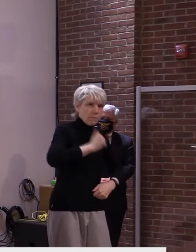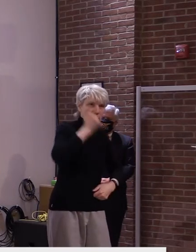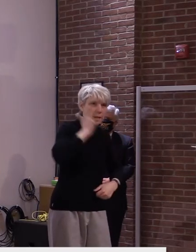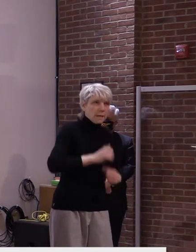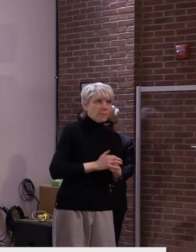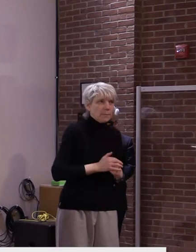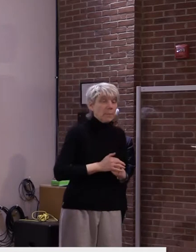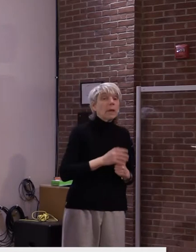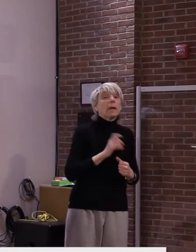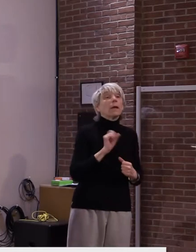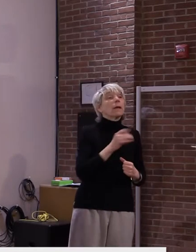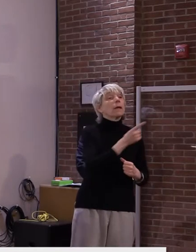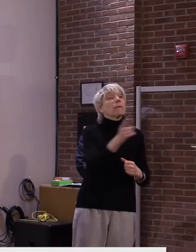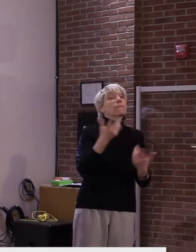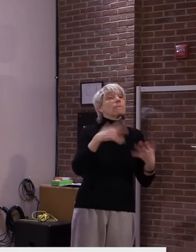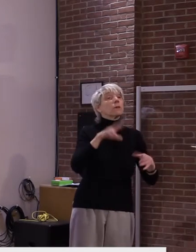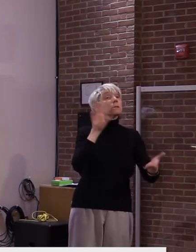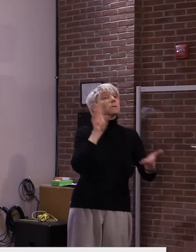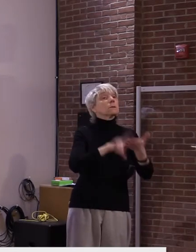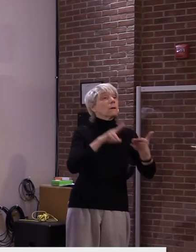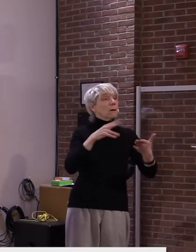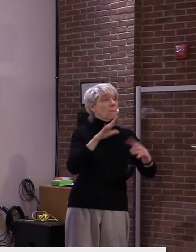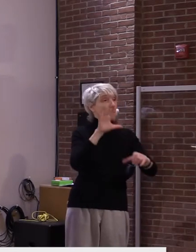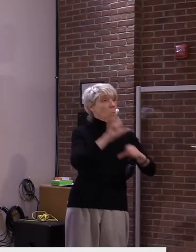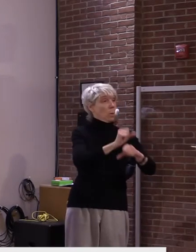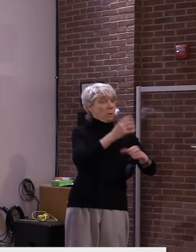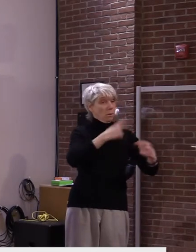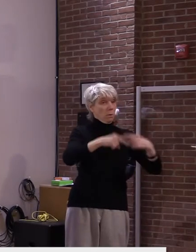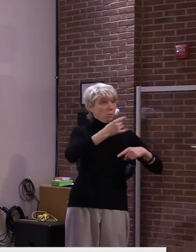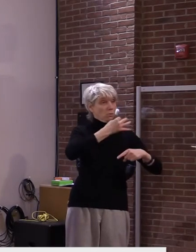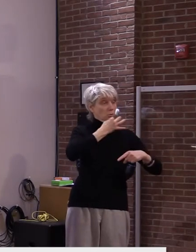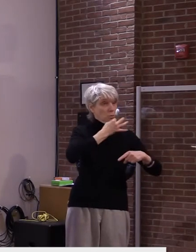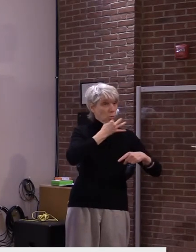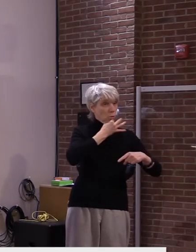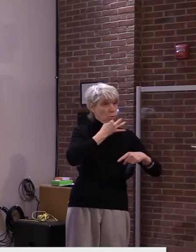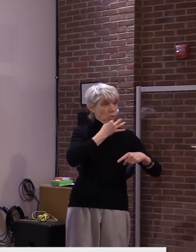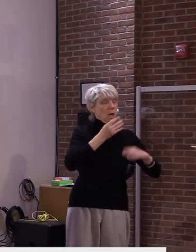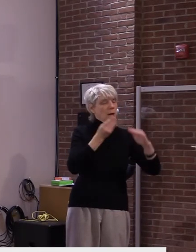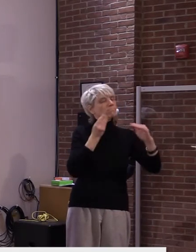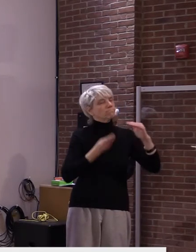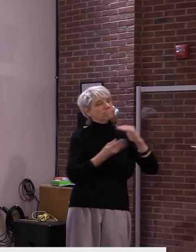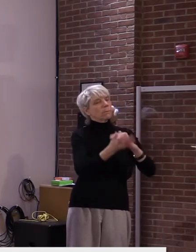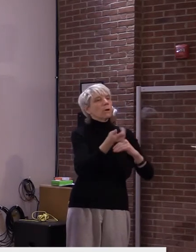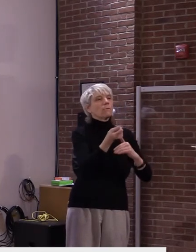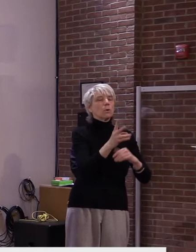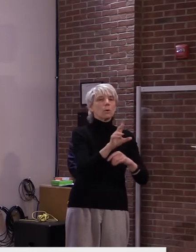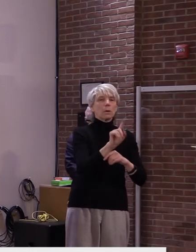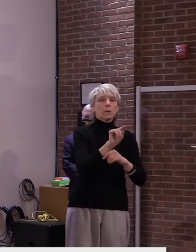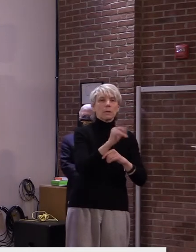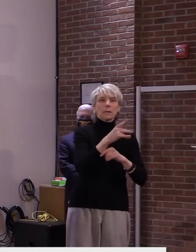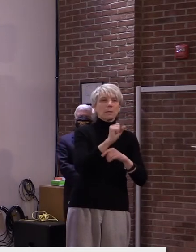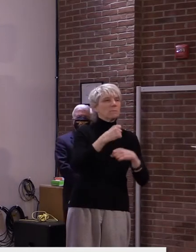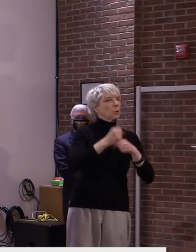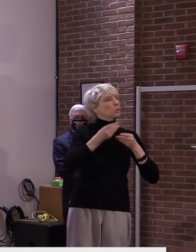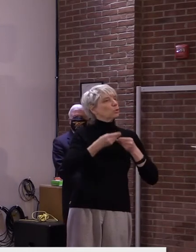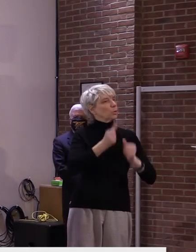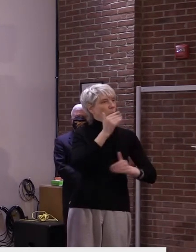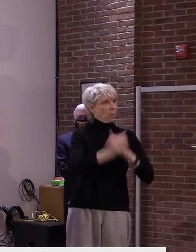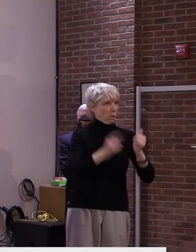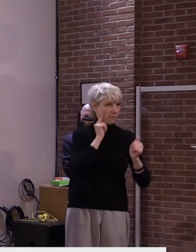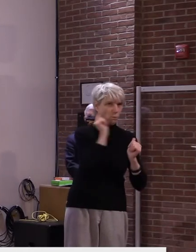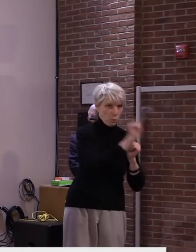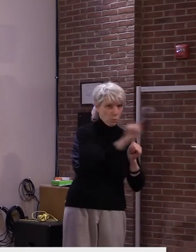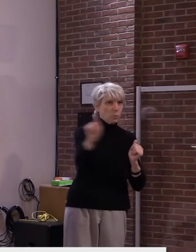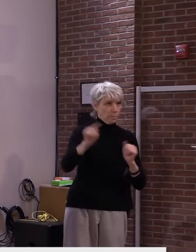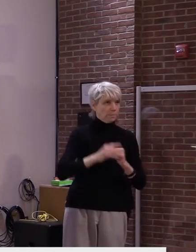appointments, I'll share just a few quick tips that will help make your experience a good one. First of all, we